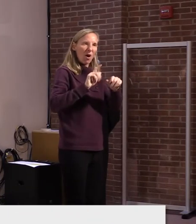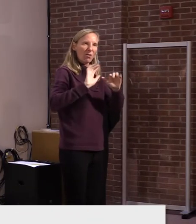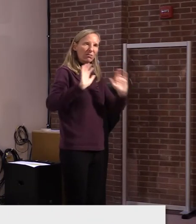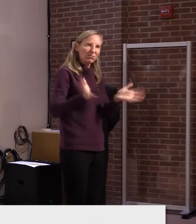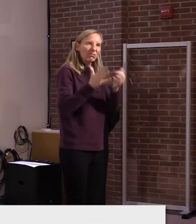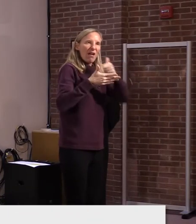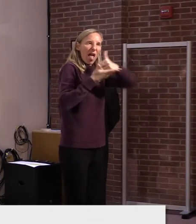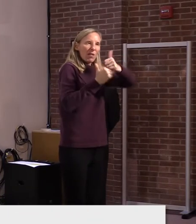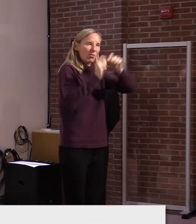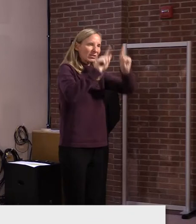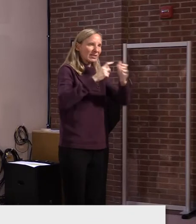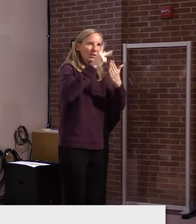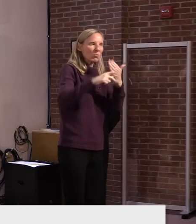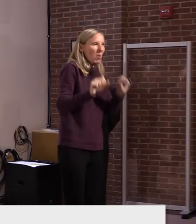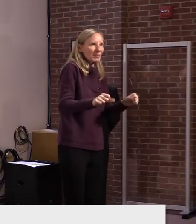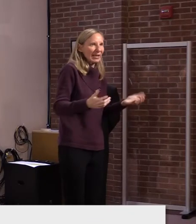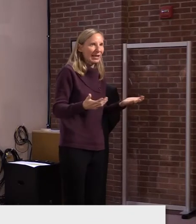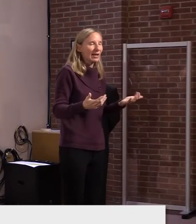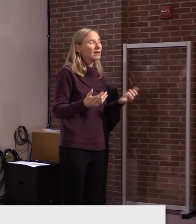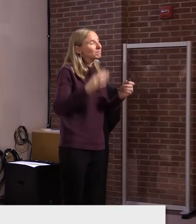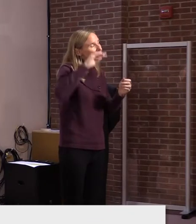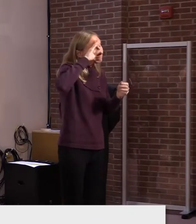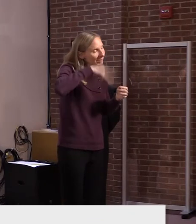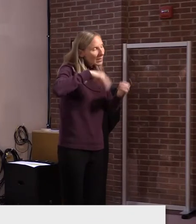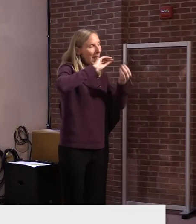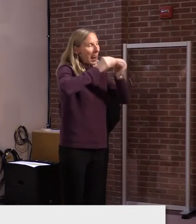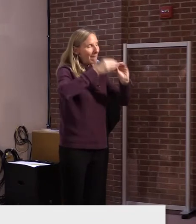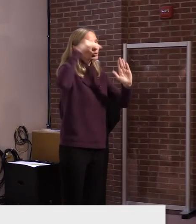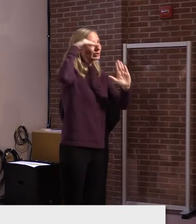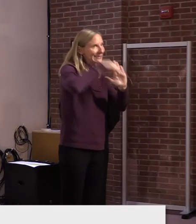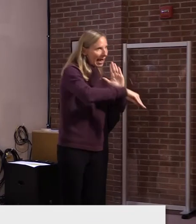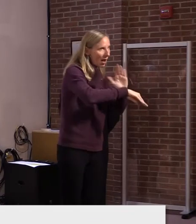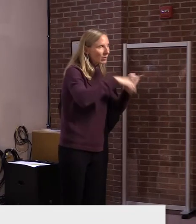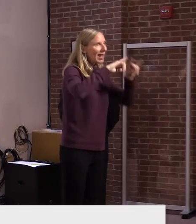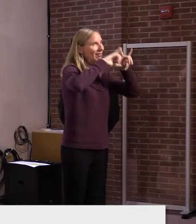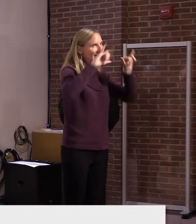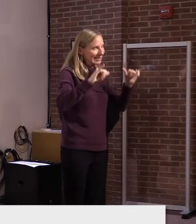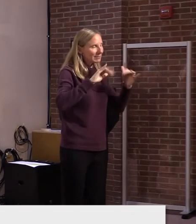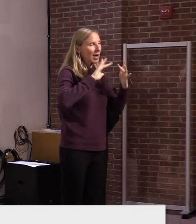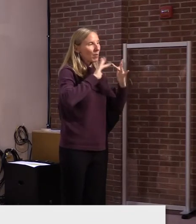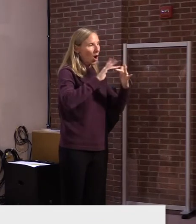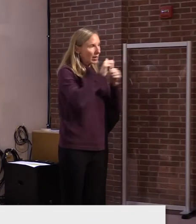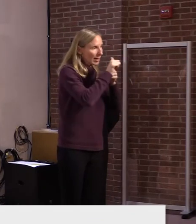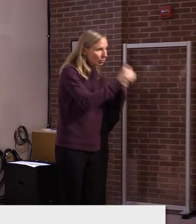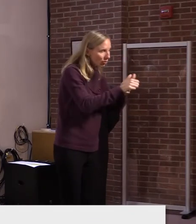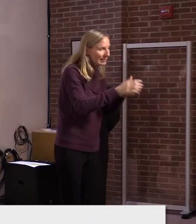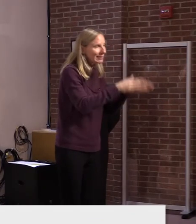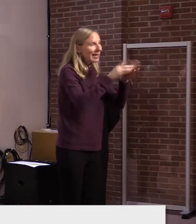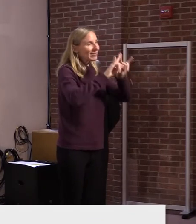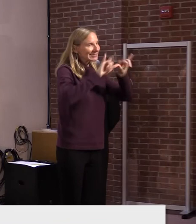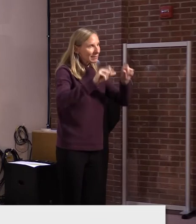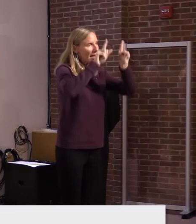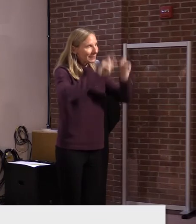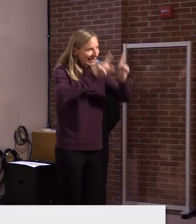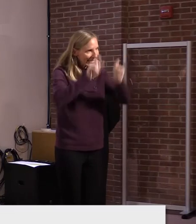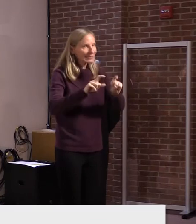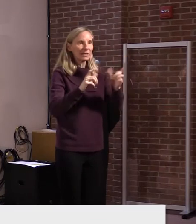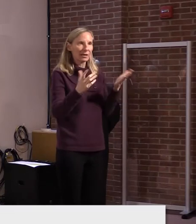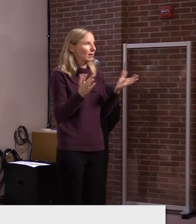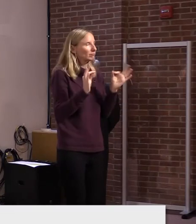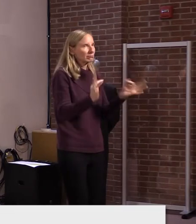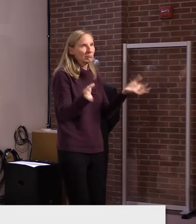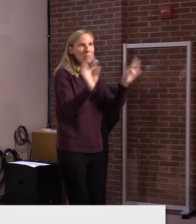program, even though the case counts are coming down, simultaneously doing, you know, contact tracing and so forth. So we'll continue to tweak our